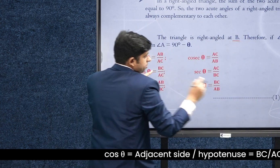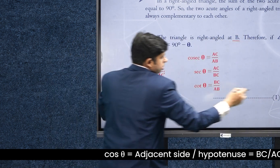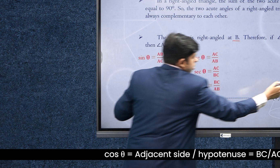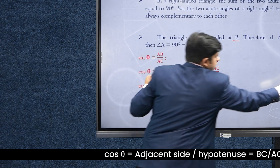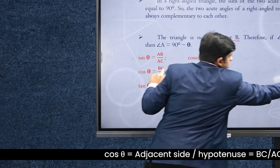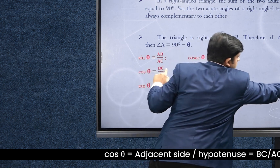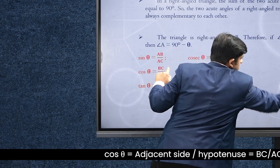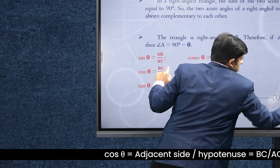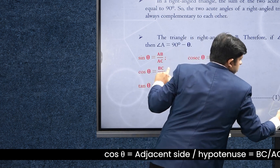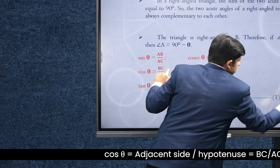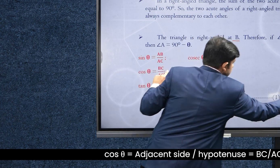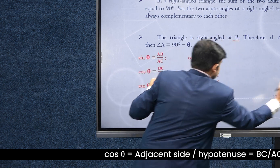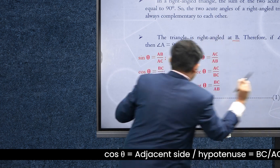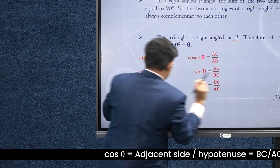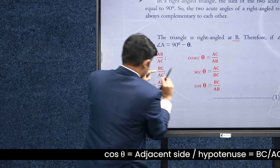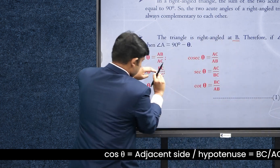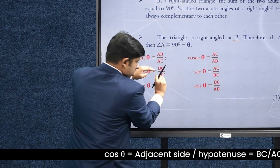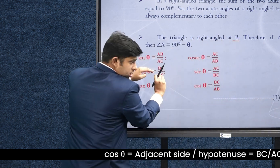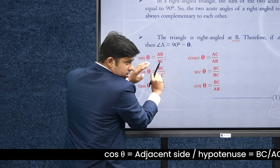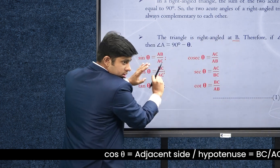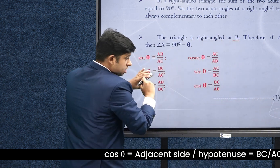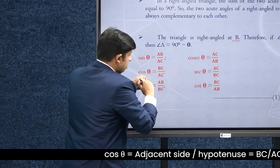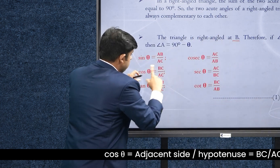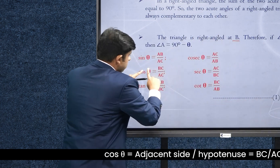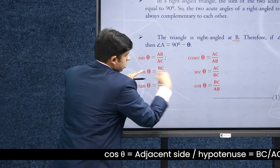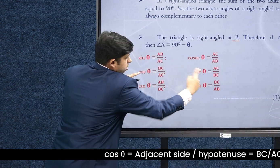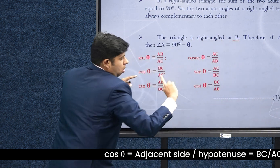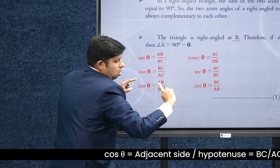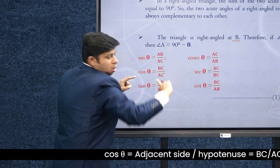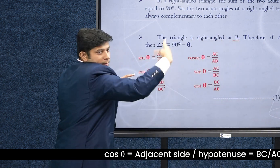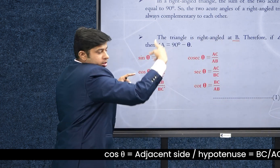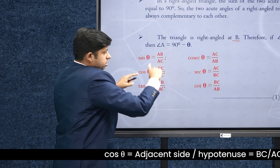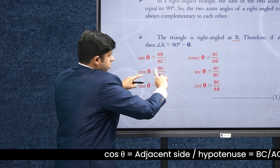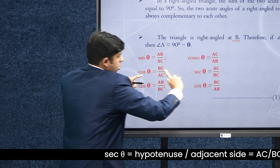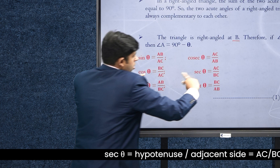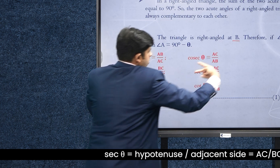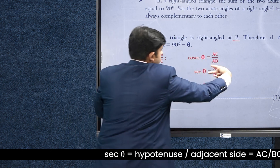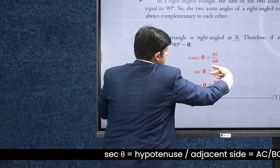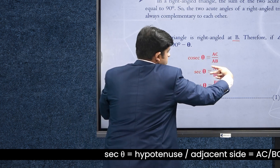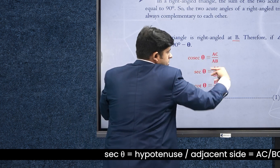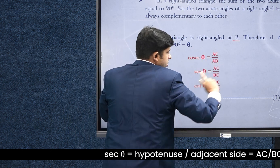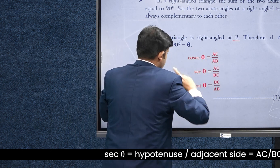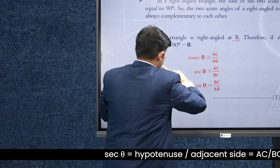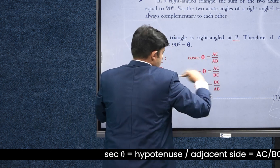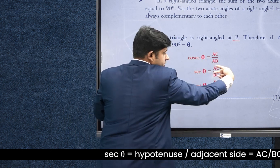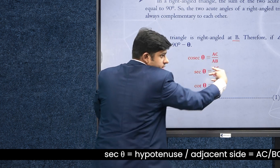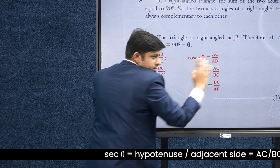equal to adjacent side by hypotenuse, that is equal to BC by AC. Secant theta is equal to hypotenuse by